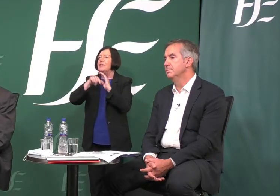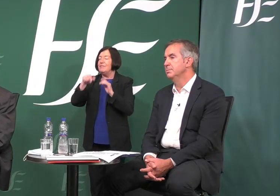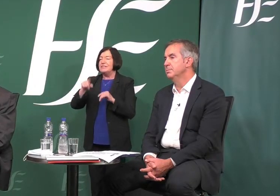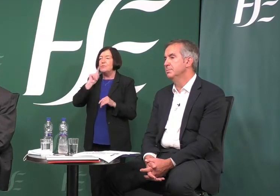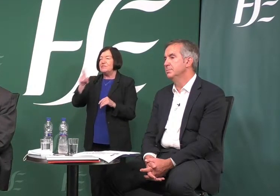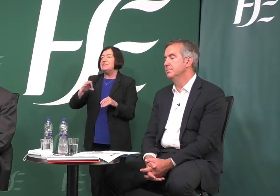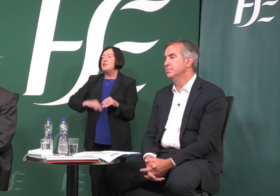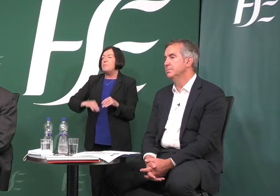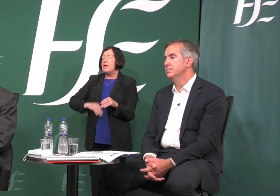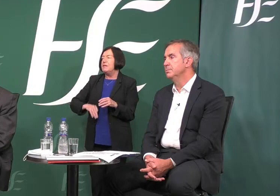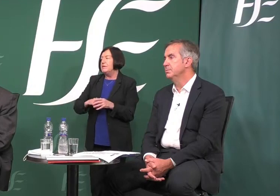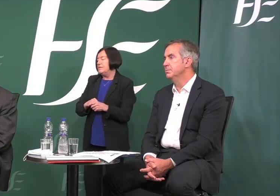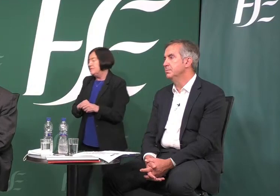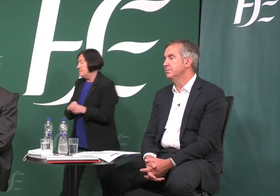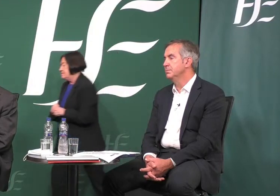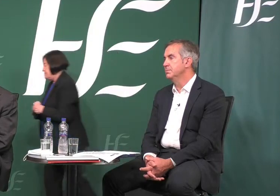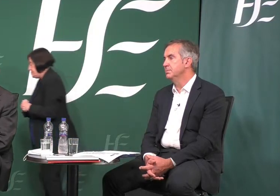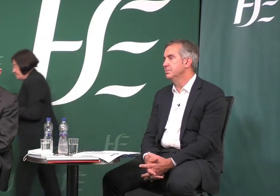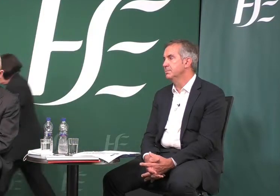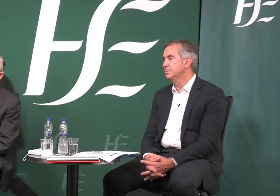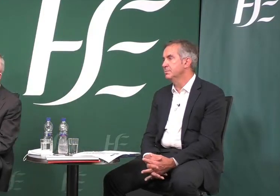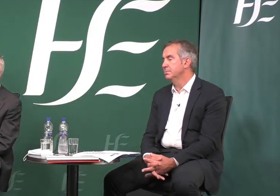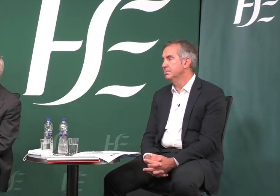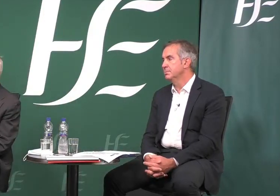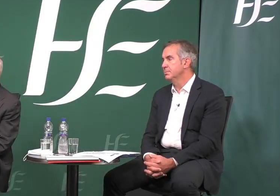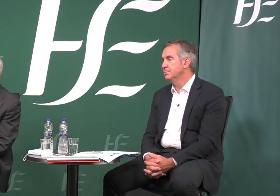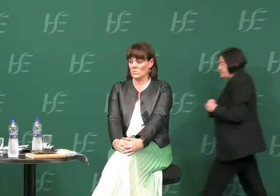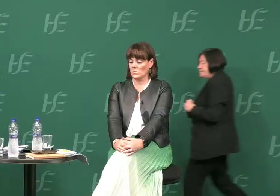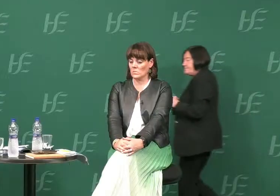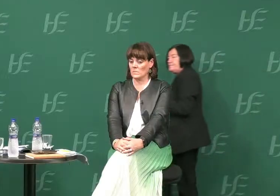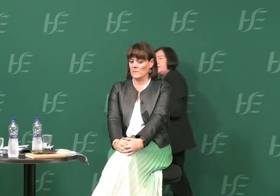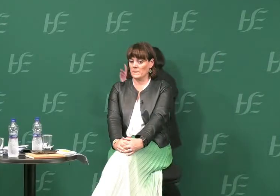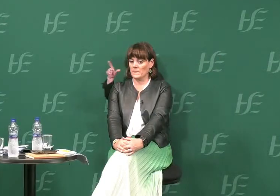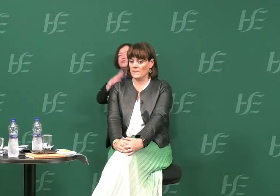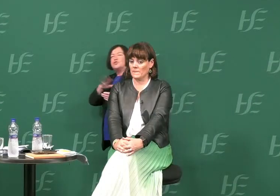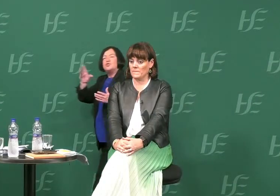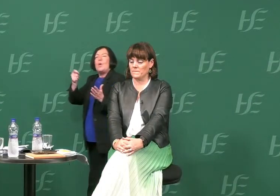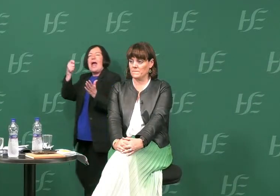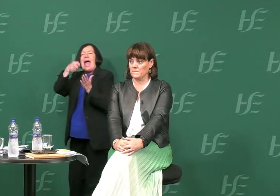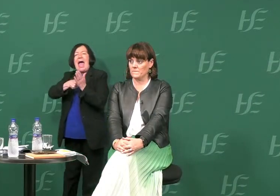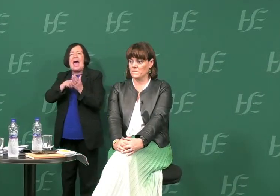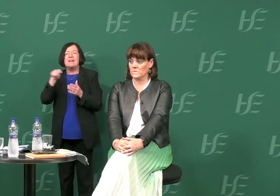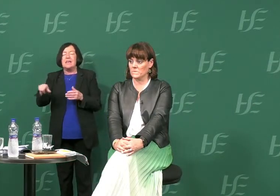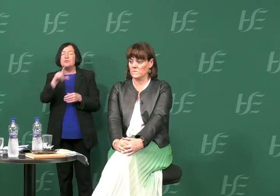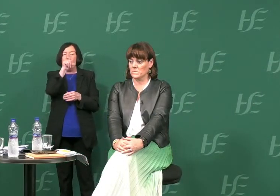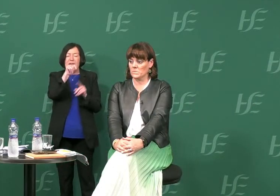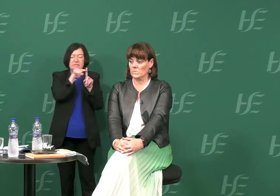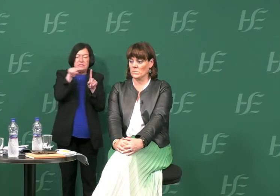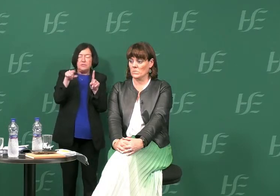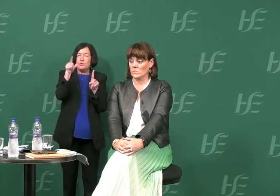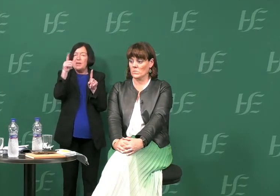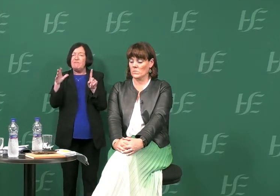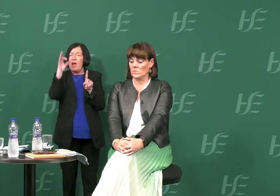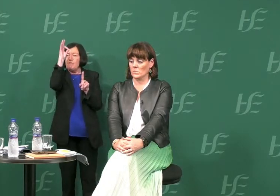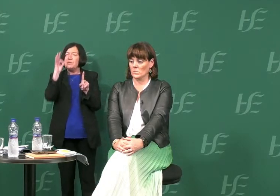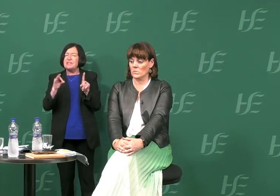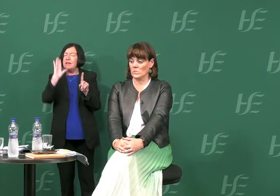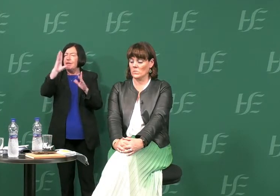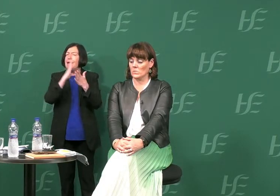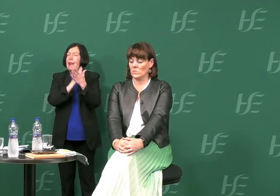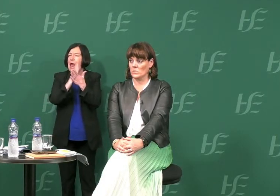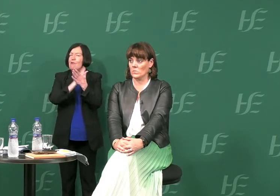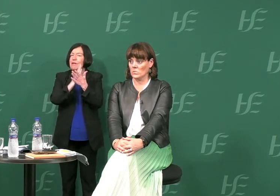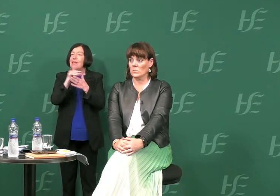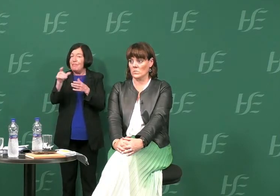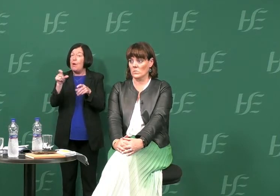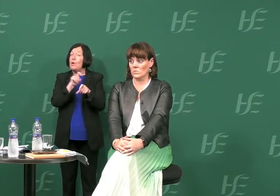benefit. Add to what both Niamh and myself said, like that figure of 20-25%, as Martin has just clarified, that will